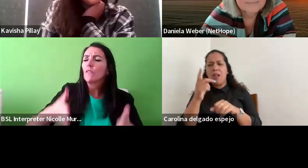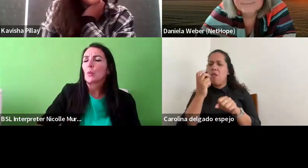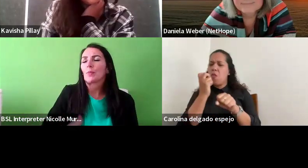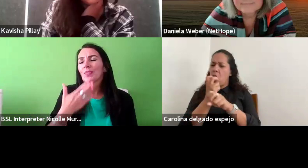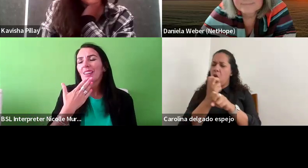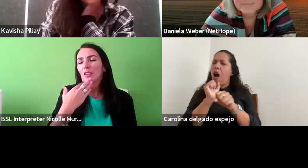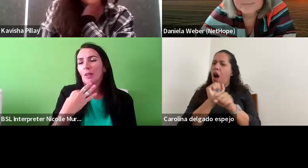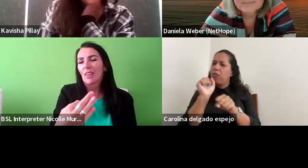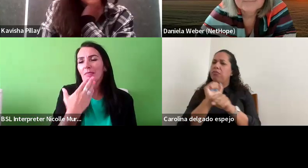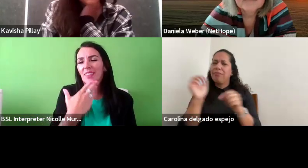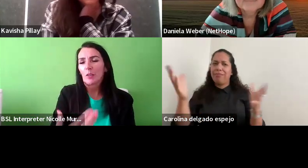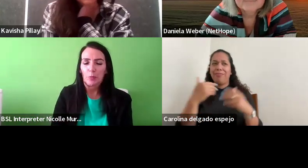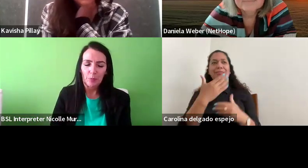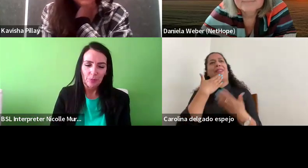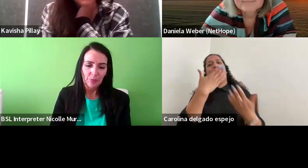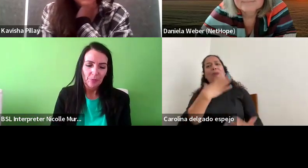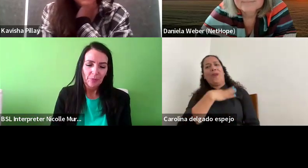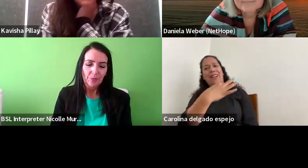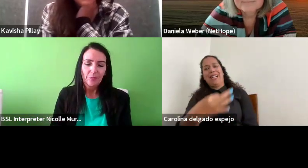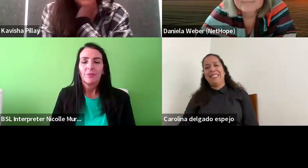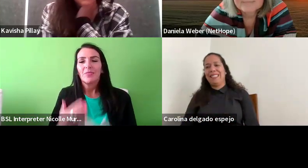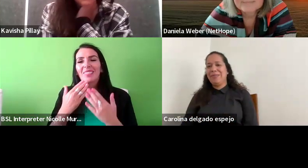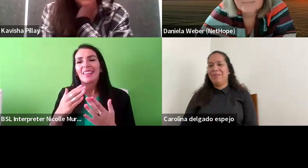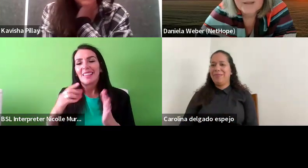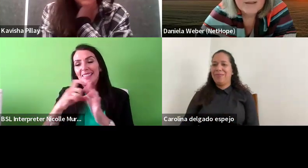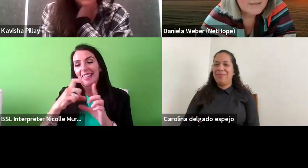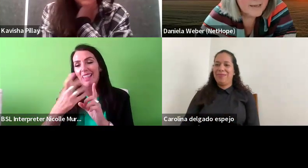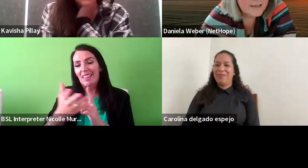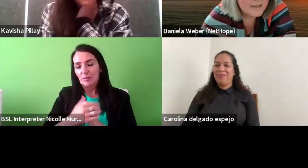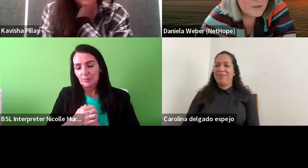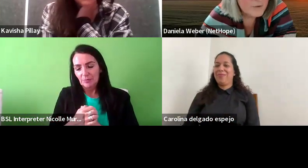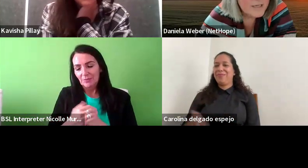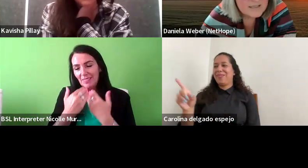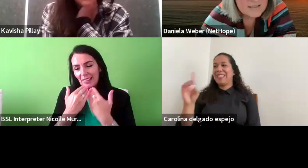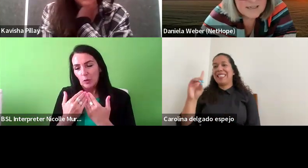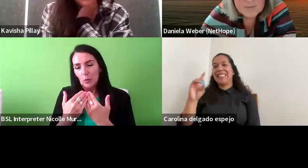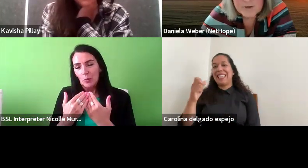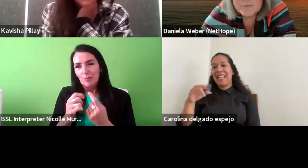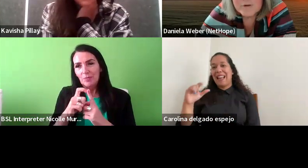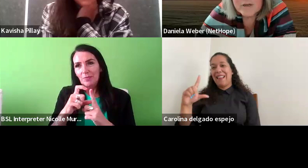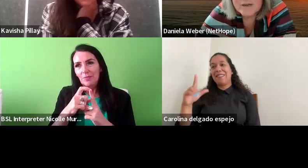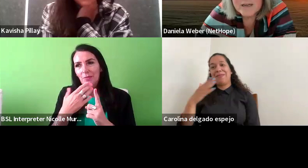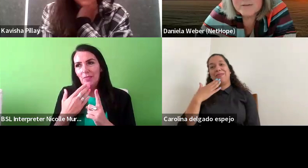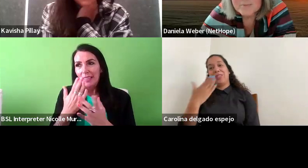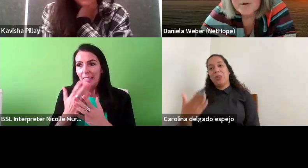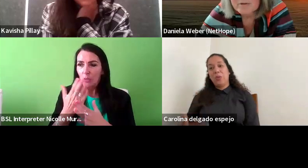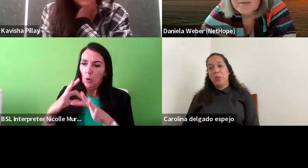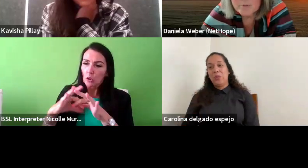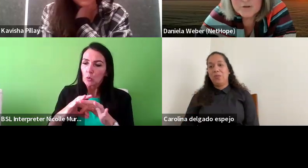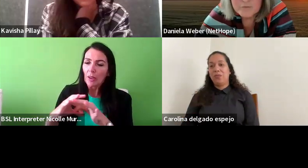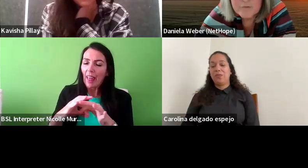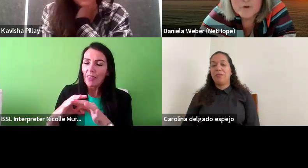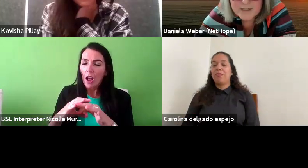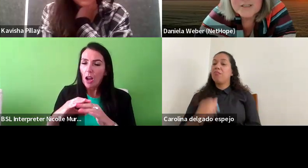thank you very much for this opportunity. Thank you, Ed. Daniela. Thank you. Yes, it's about working together. It's about